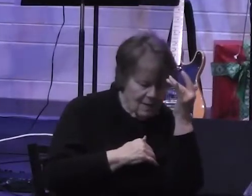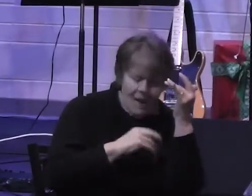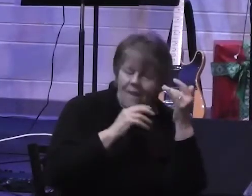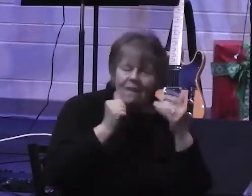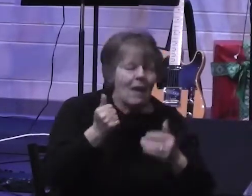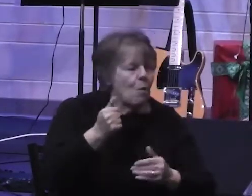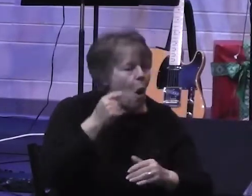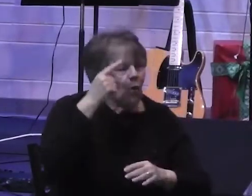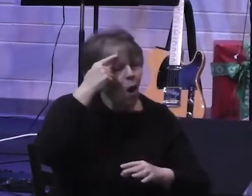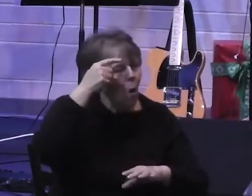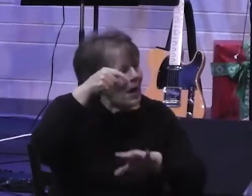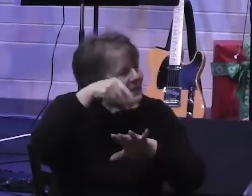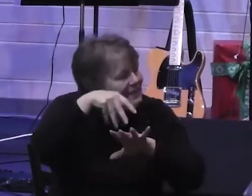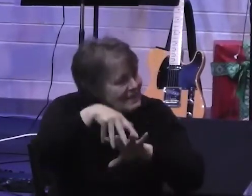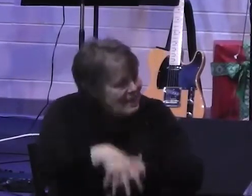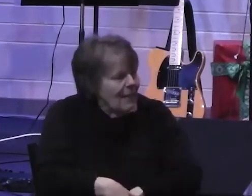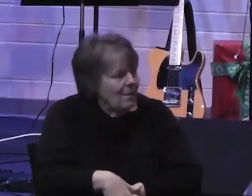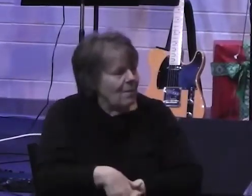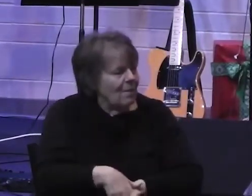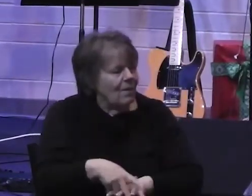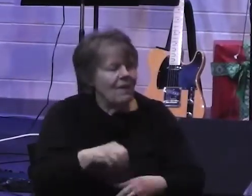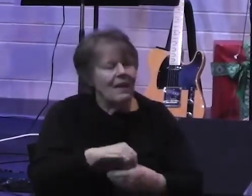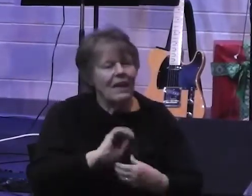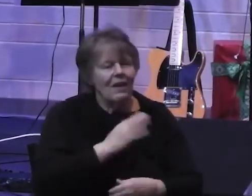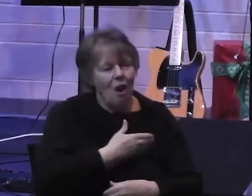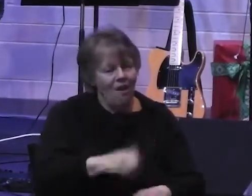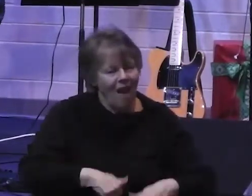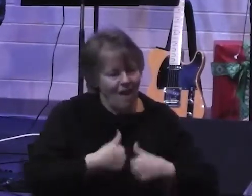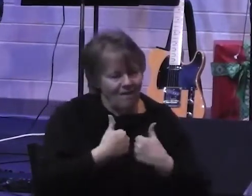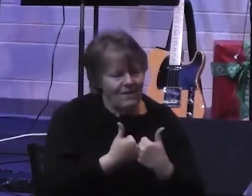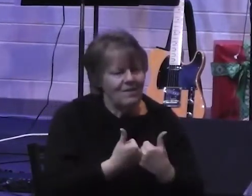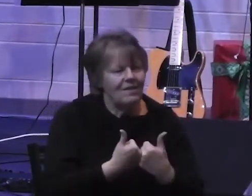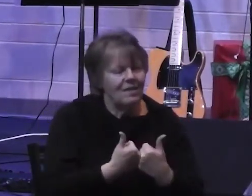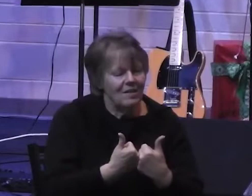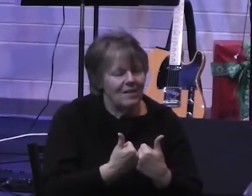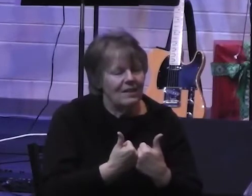deep in our lives.